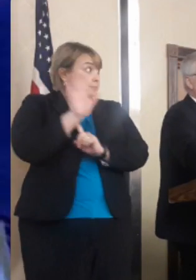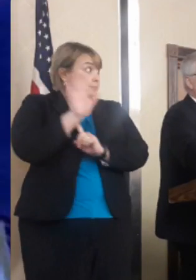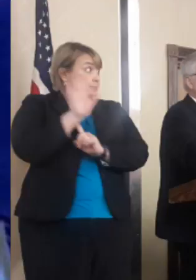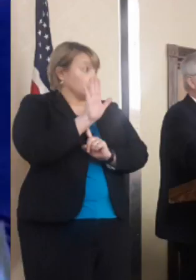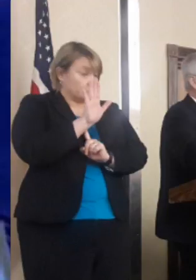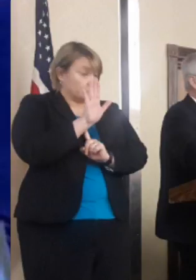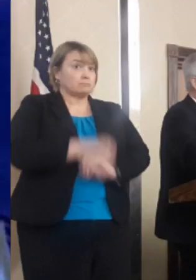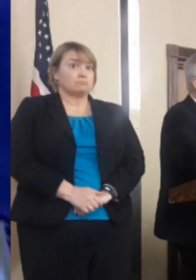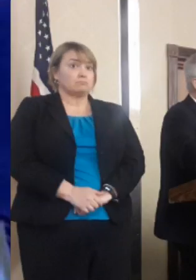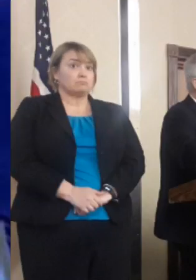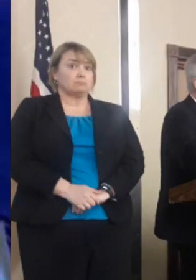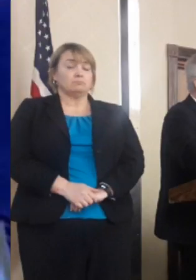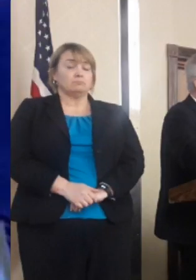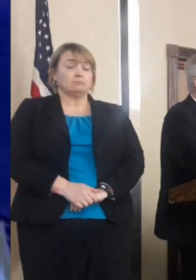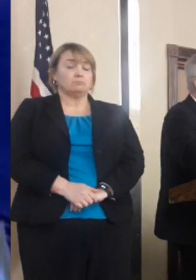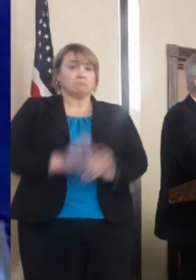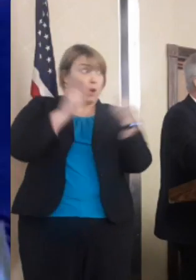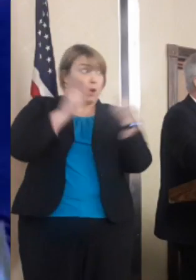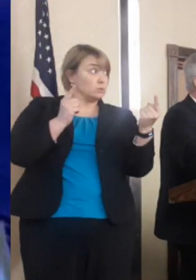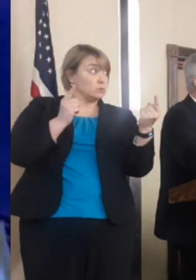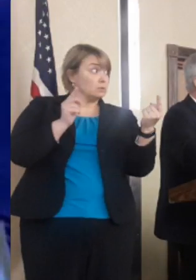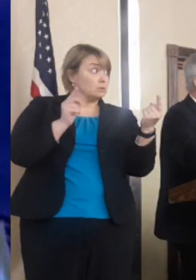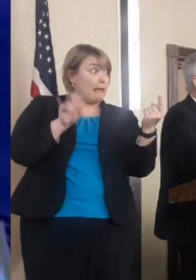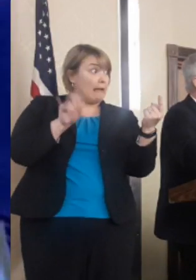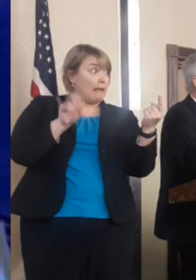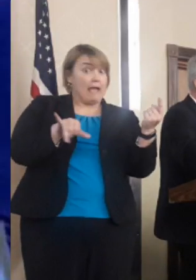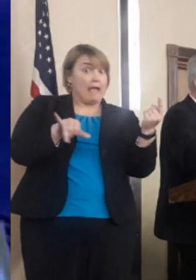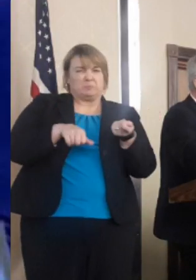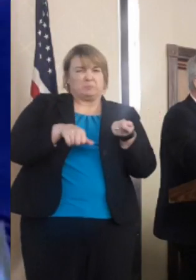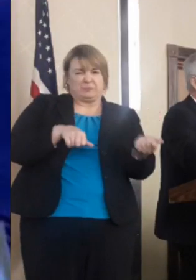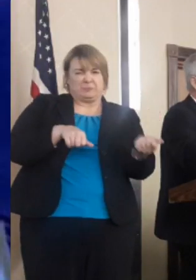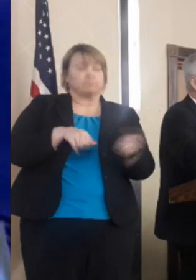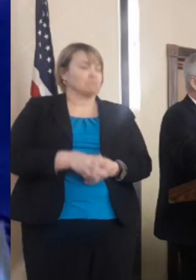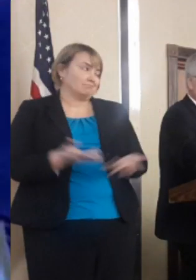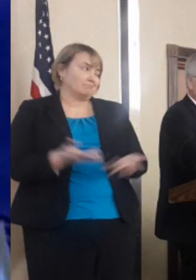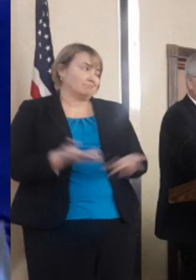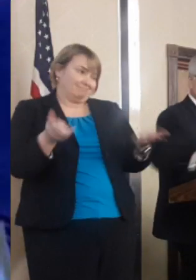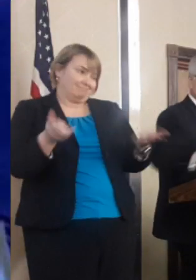All opposed, say nay. Nay. Okay, the ayes have it.